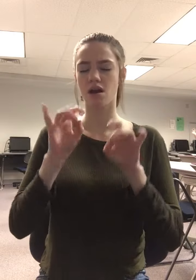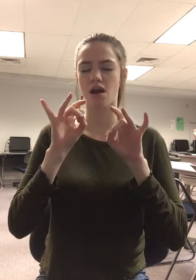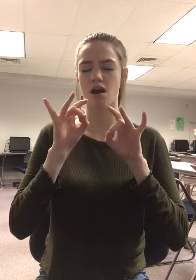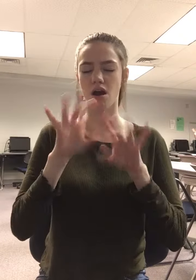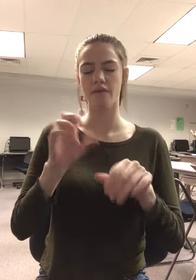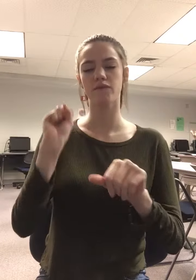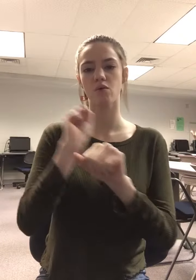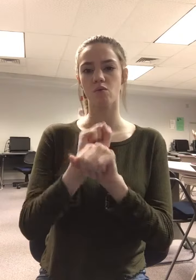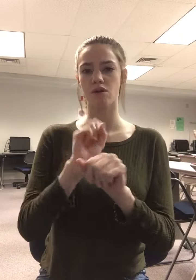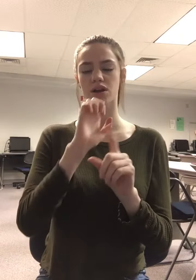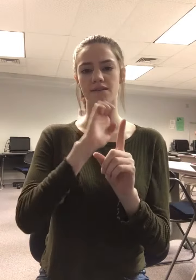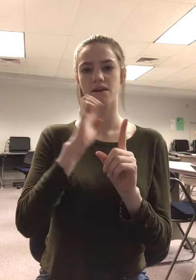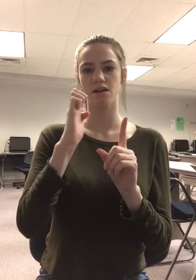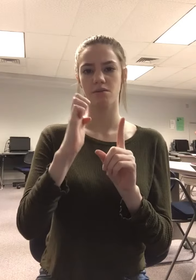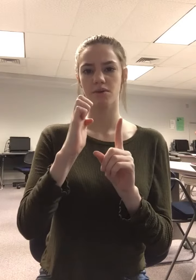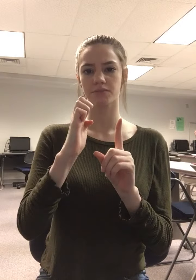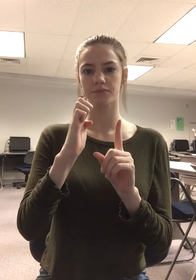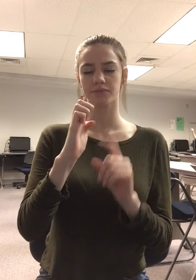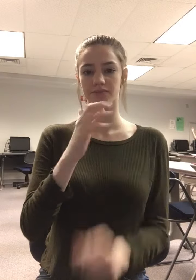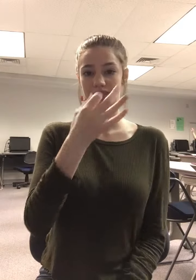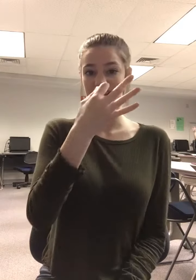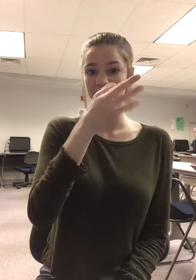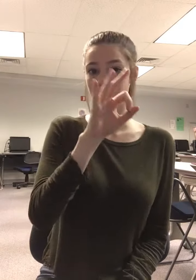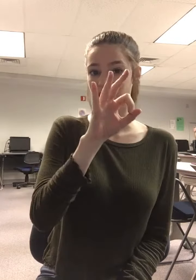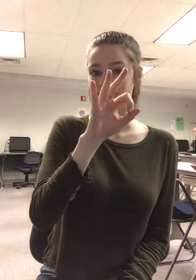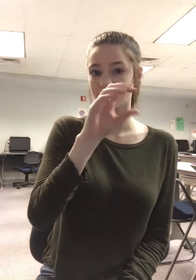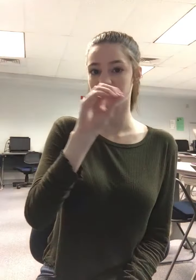conditions. In 1900, for example,